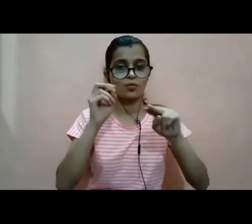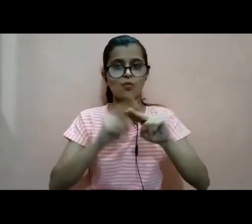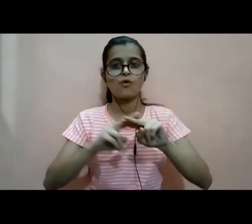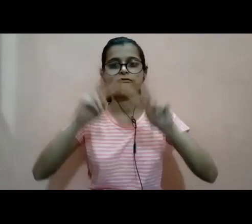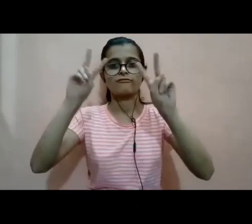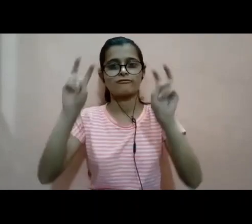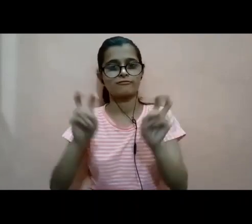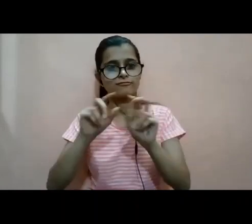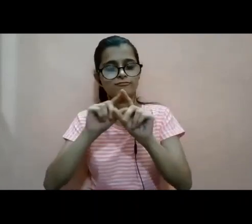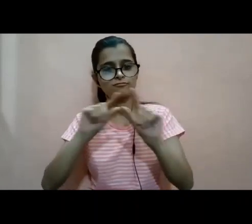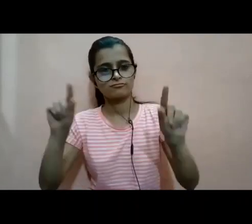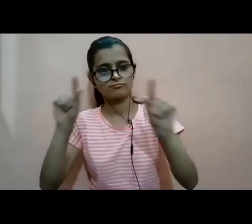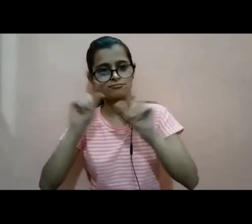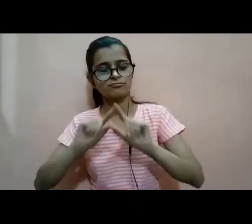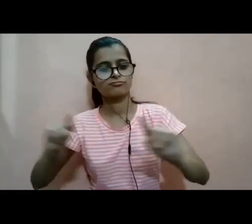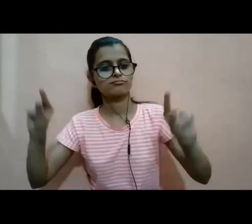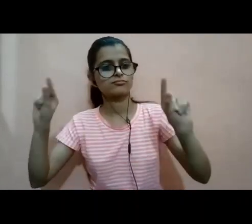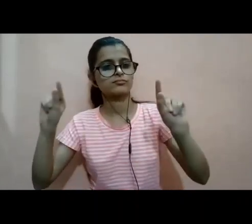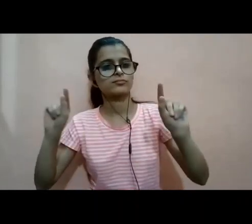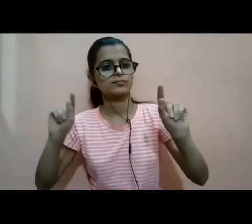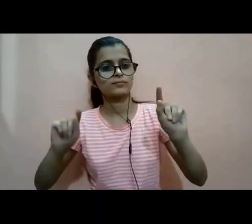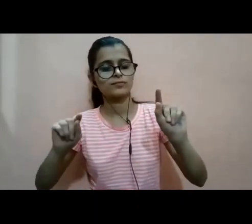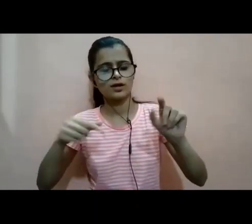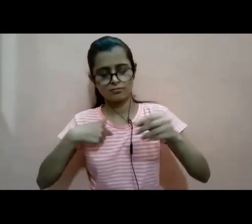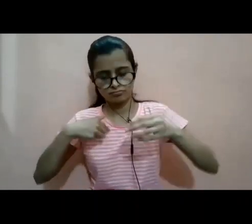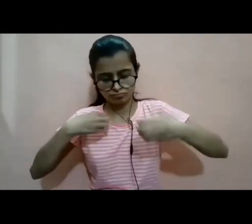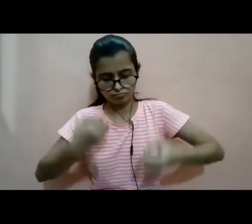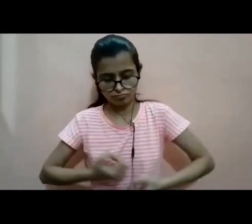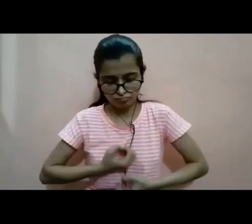and letting it kind of just explode,